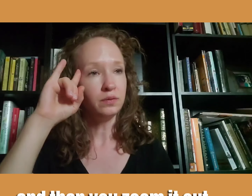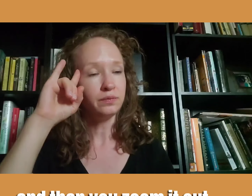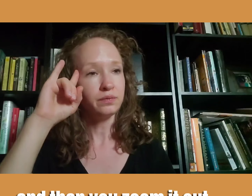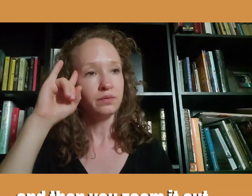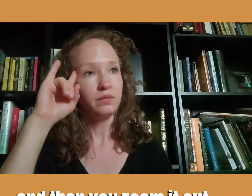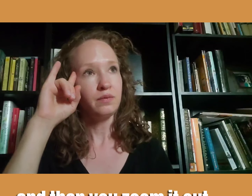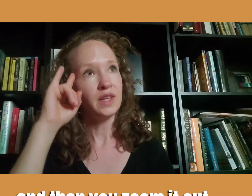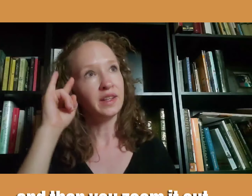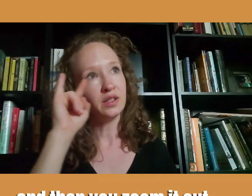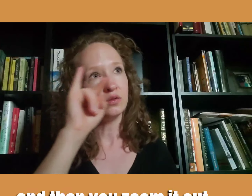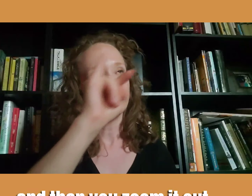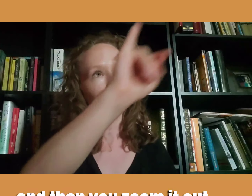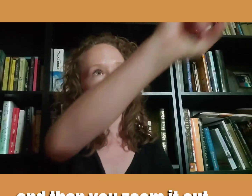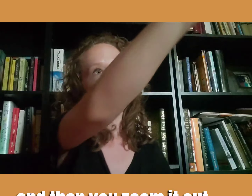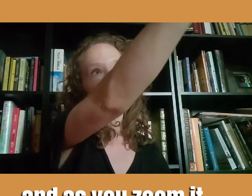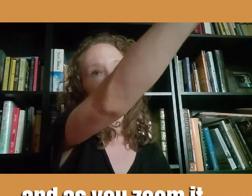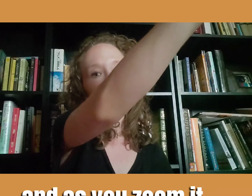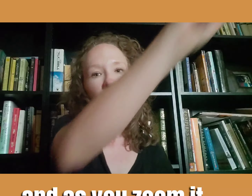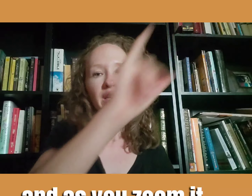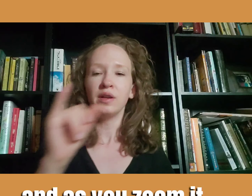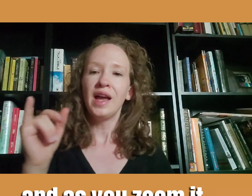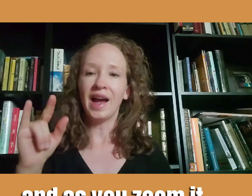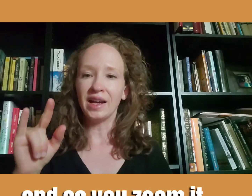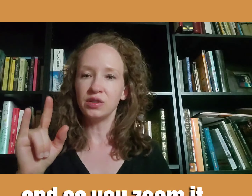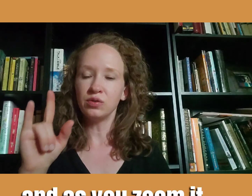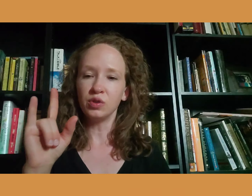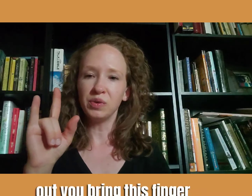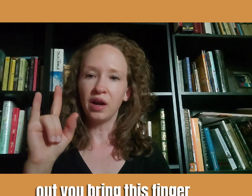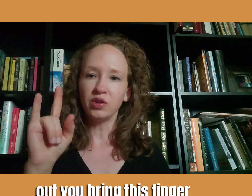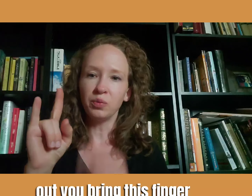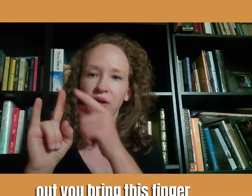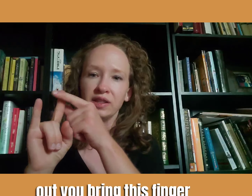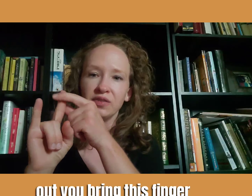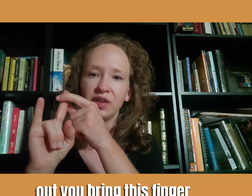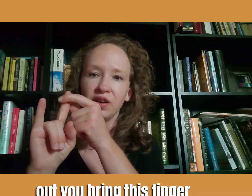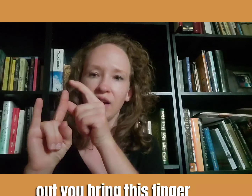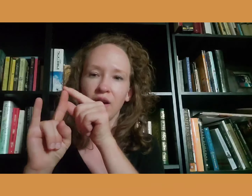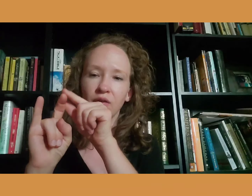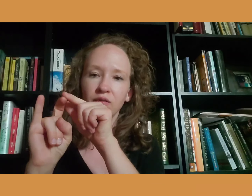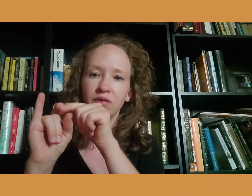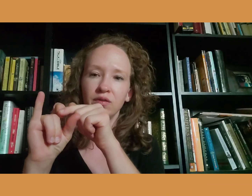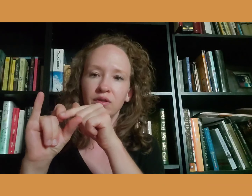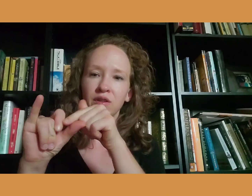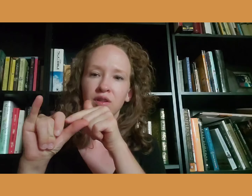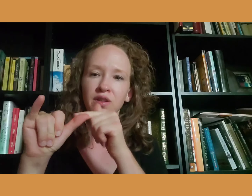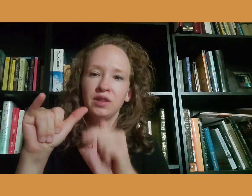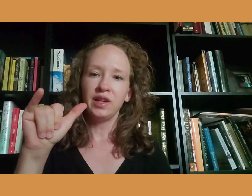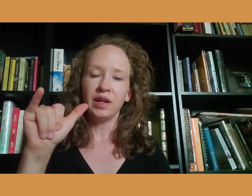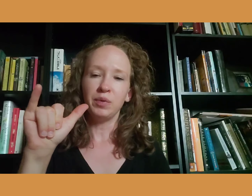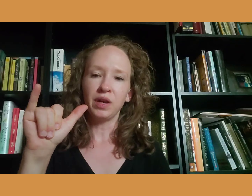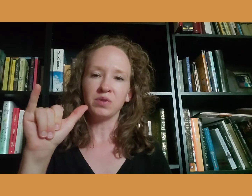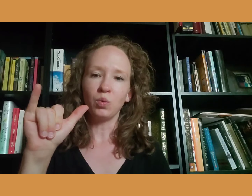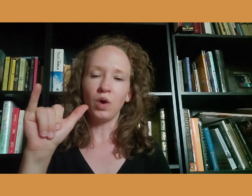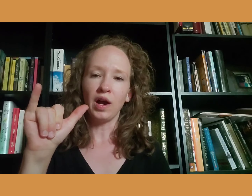and then you zoom it out and it as you zoom it out you bring this finger down and it becomes a Y